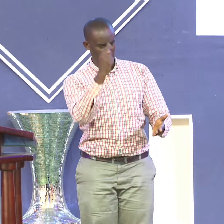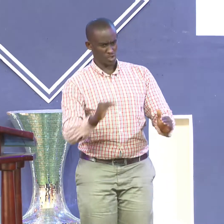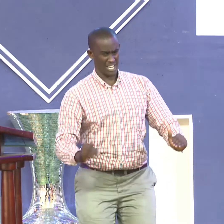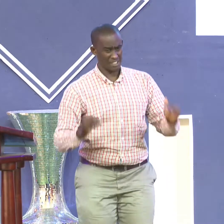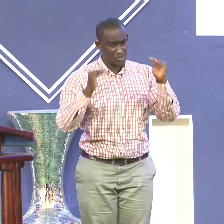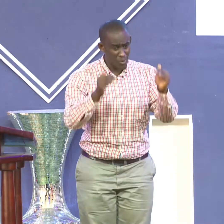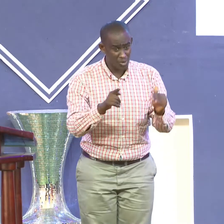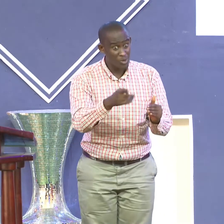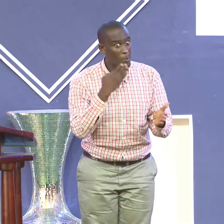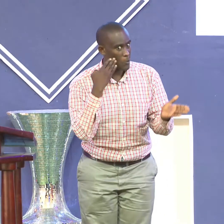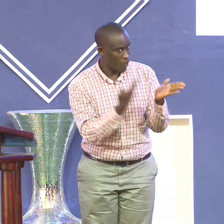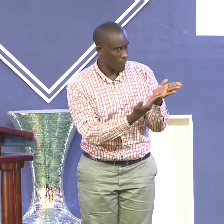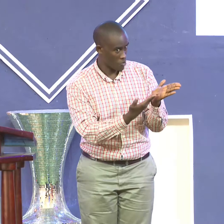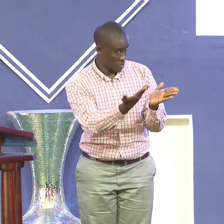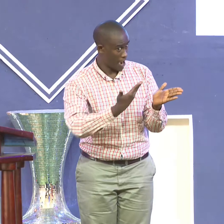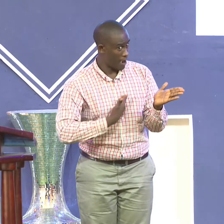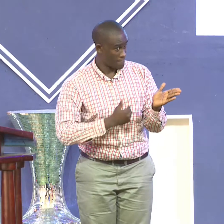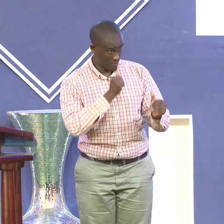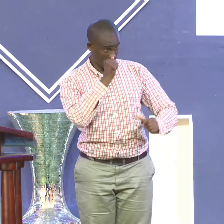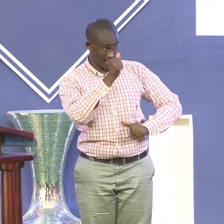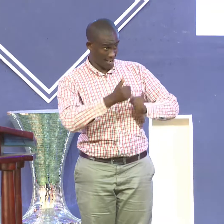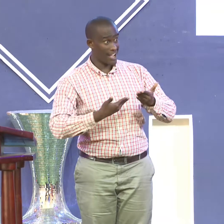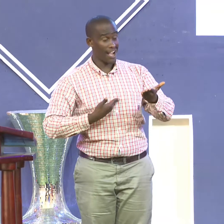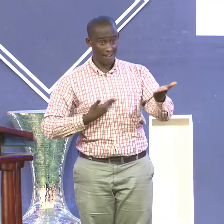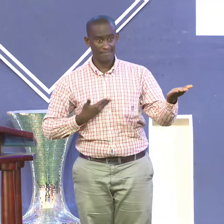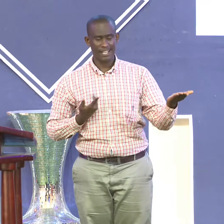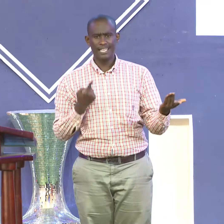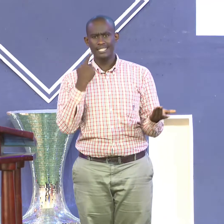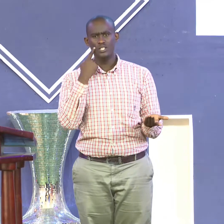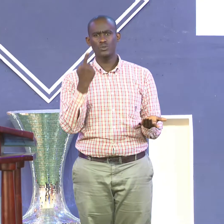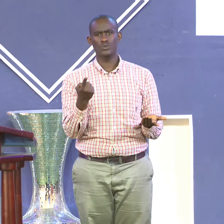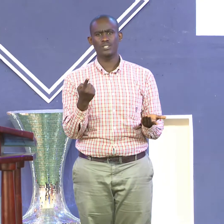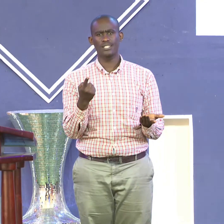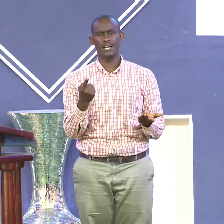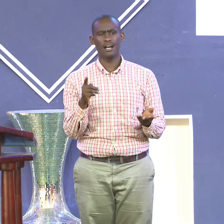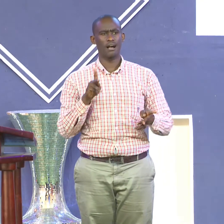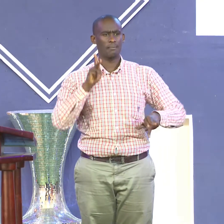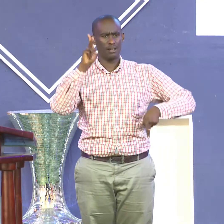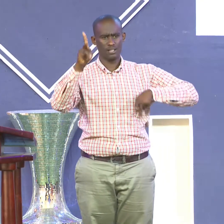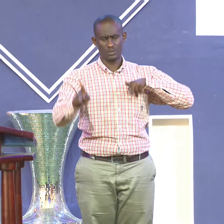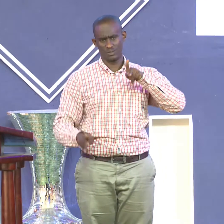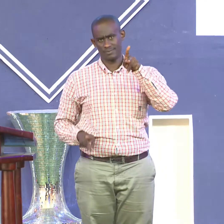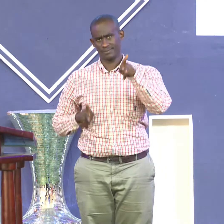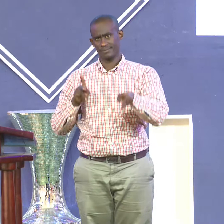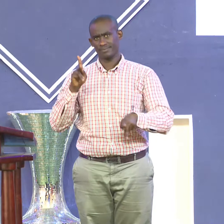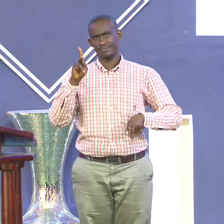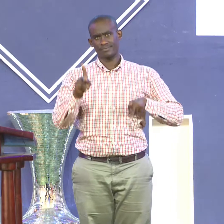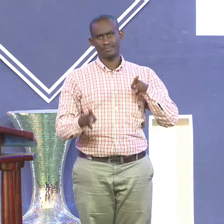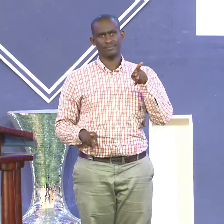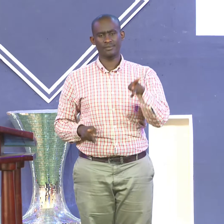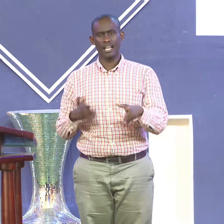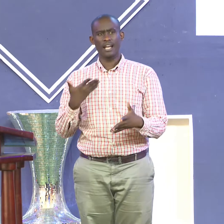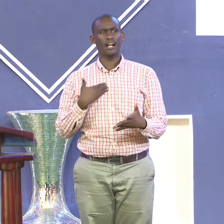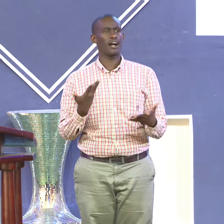Ojakakasaba oyina amalala. You will describe and know that you have pride. Ngenda nentunulira wana abantu. I look at people. Ngaina